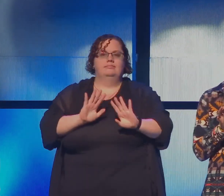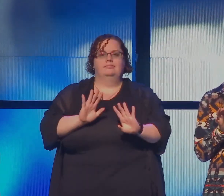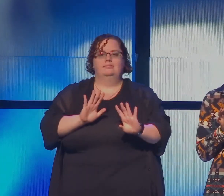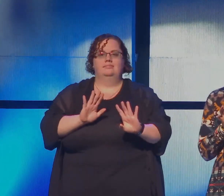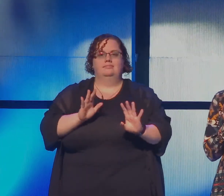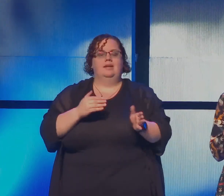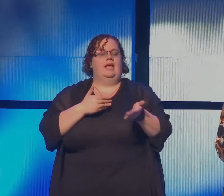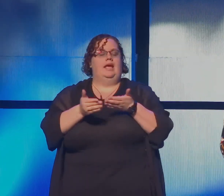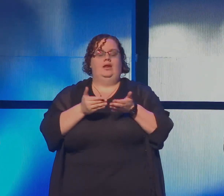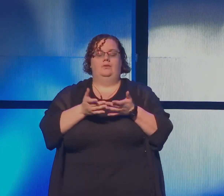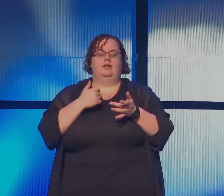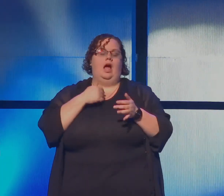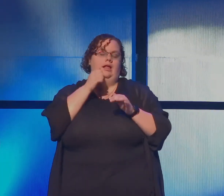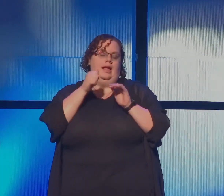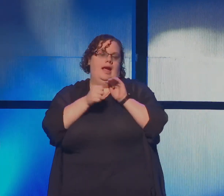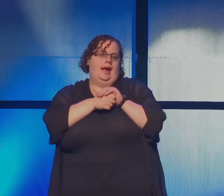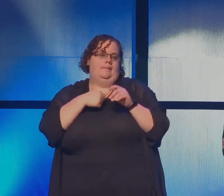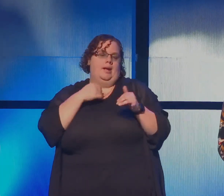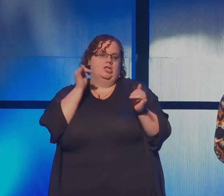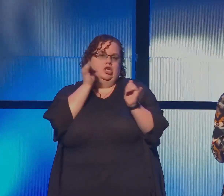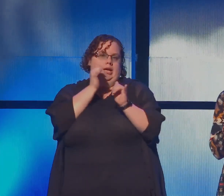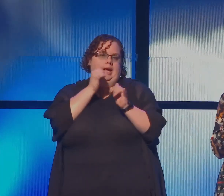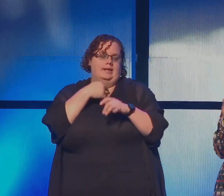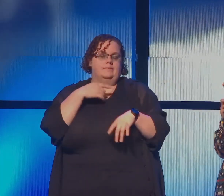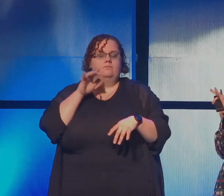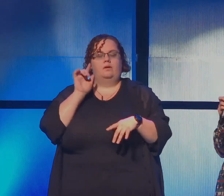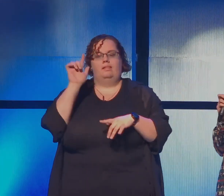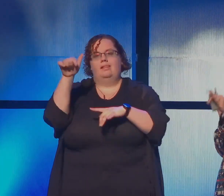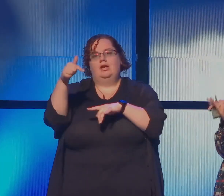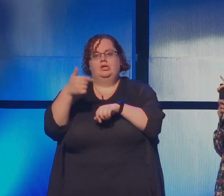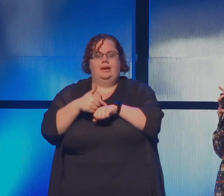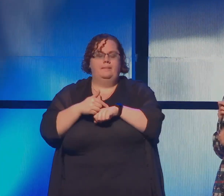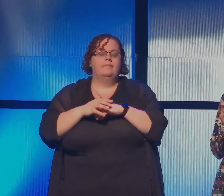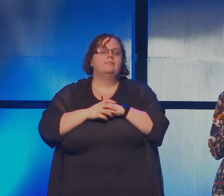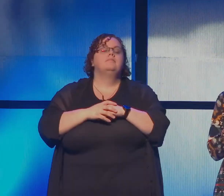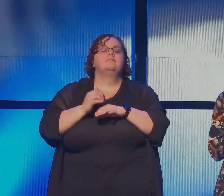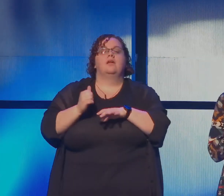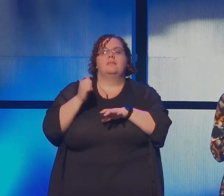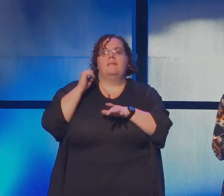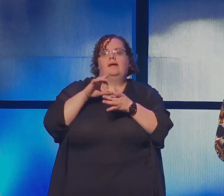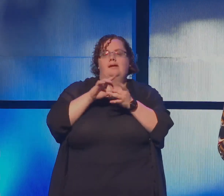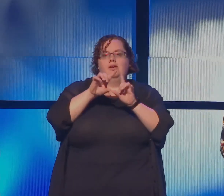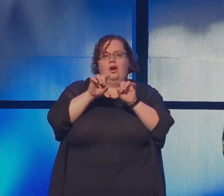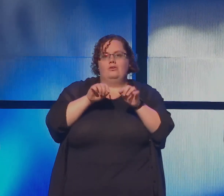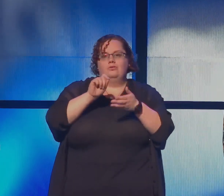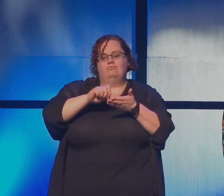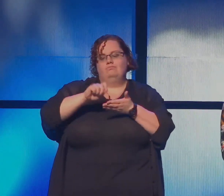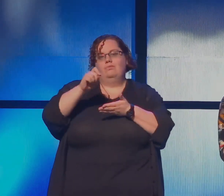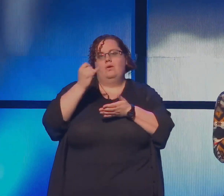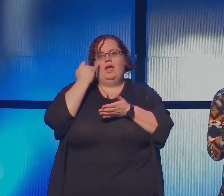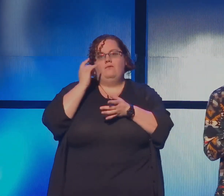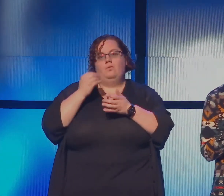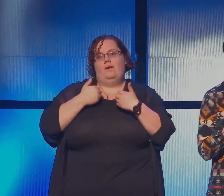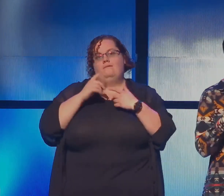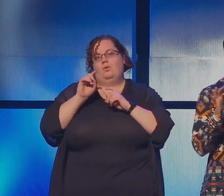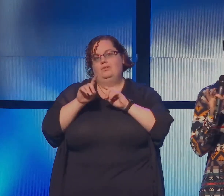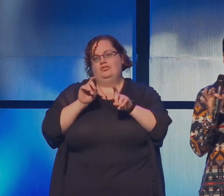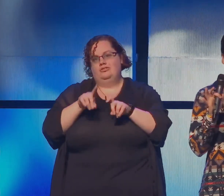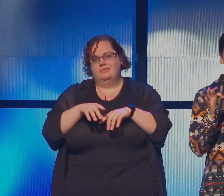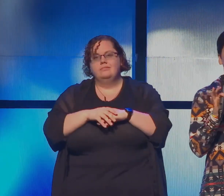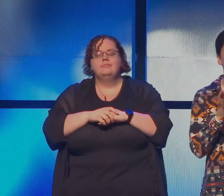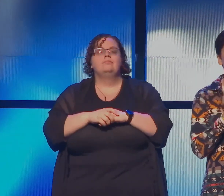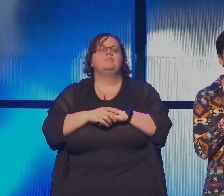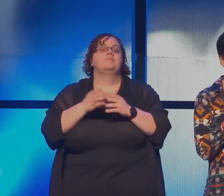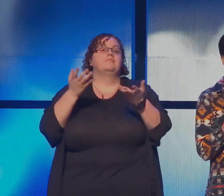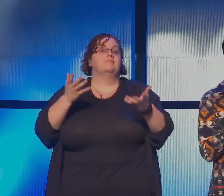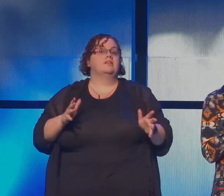you. Anyways, I'll hide my sarcasm for a later time. But check the box on the back of your Connect card if you have any questions about that. Well, that's